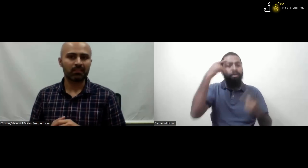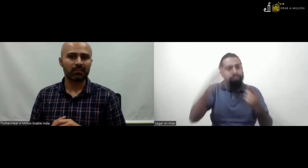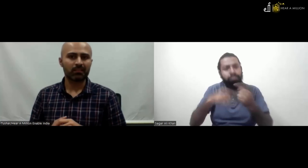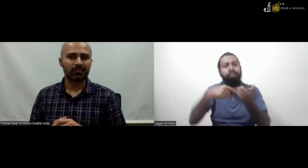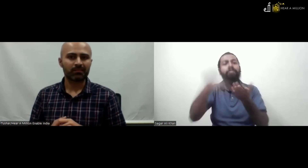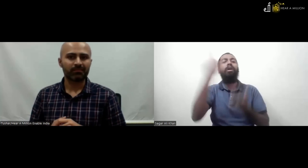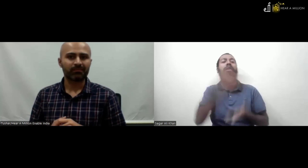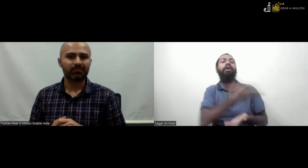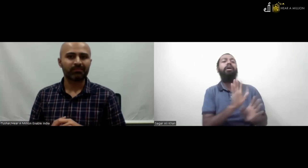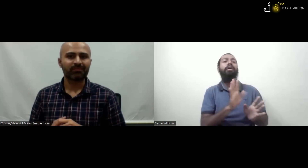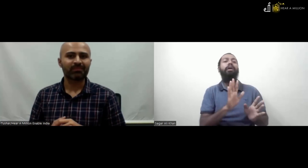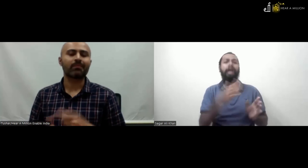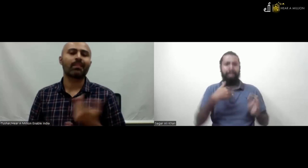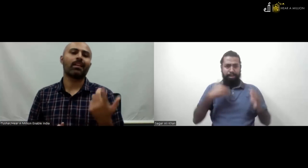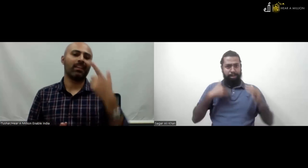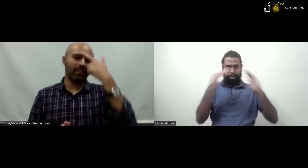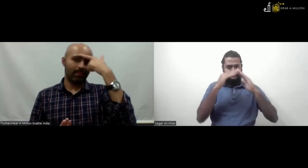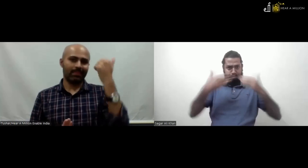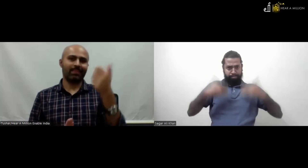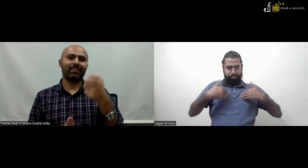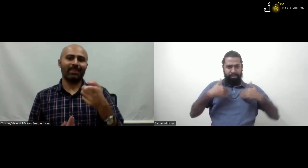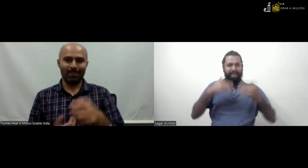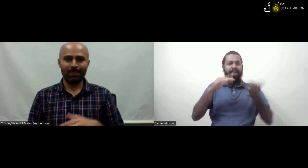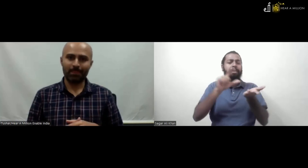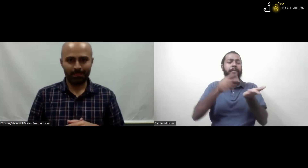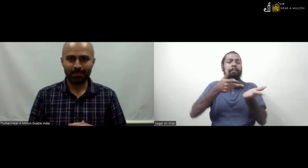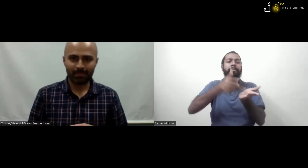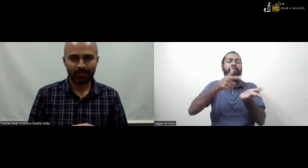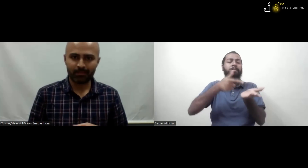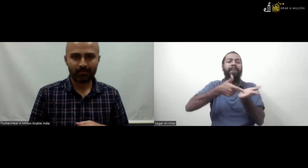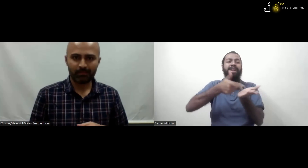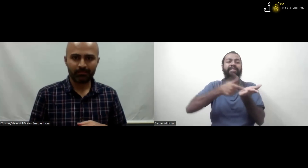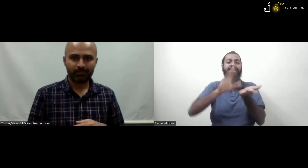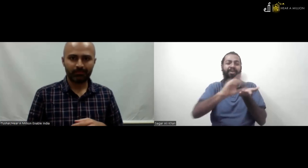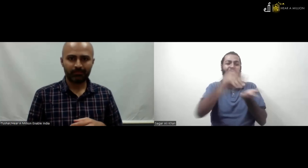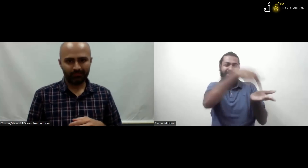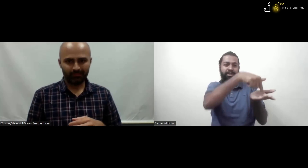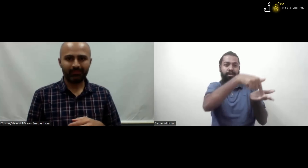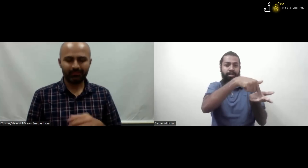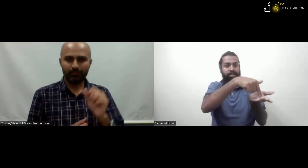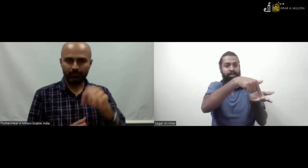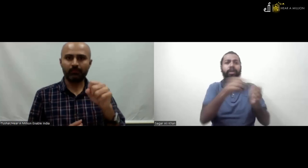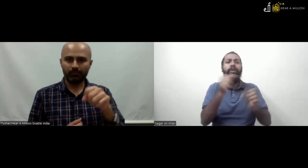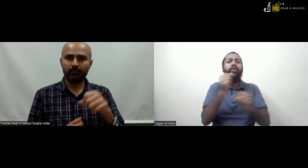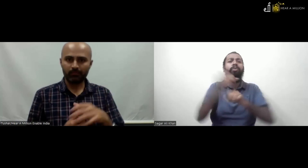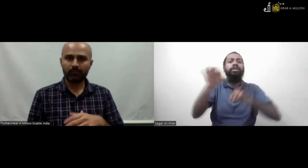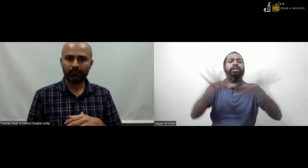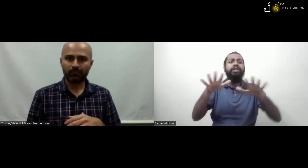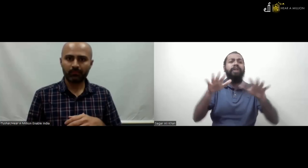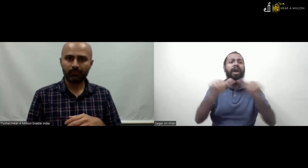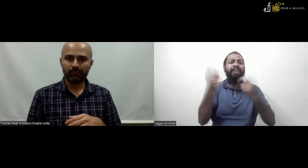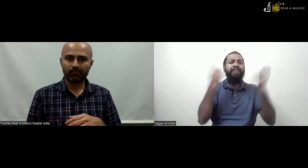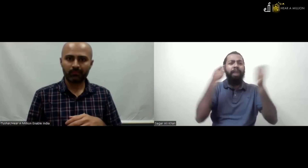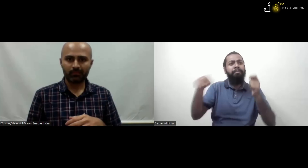will be the sure shot solution. So Sagar, here I'm saying I live in a village.